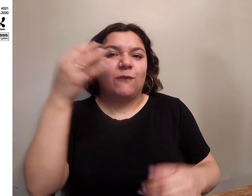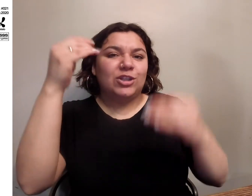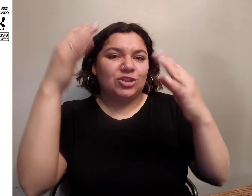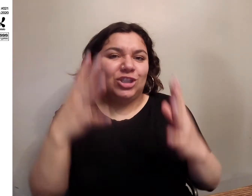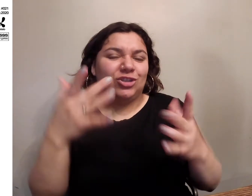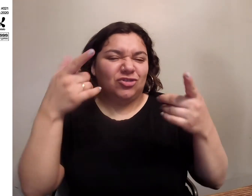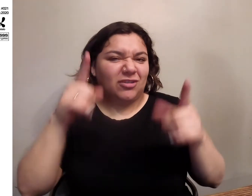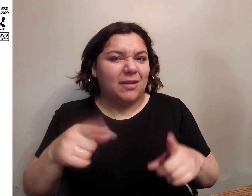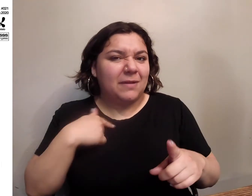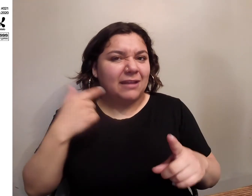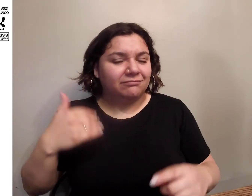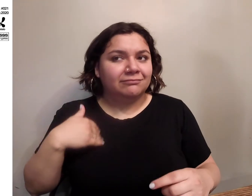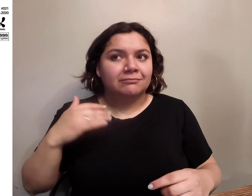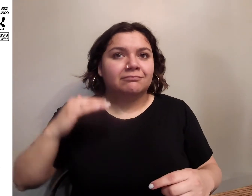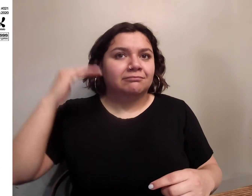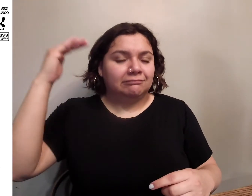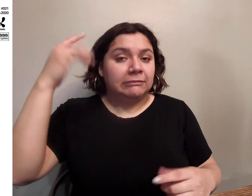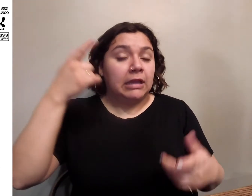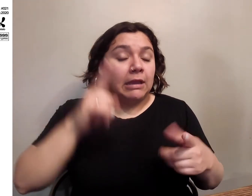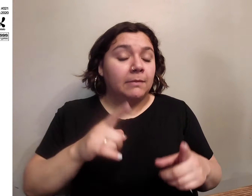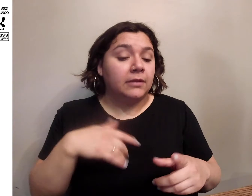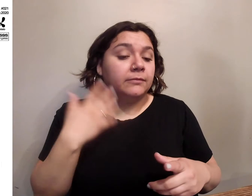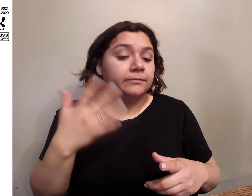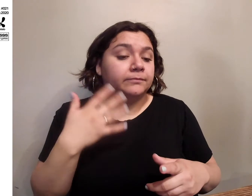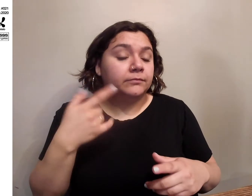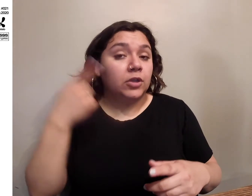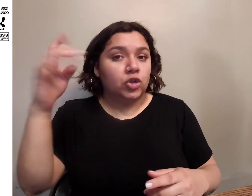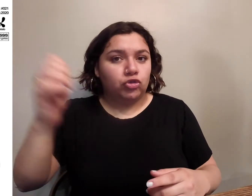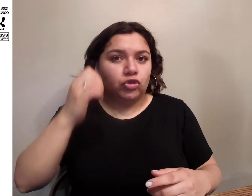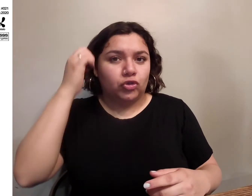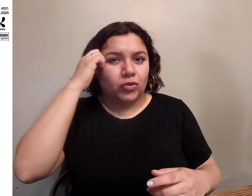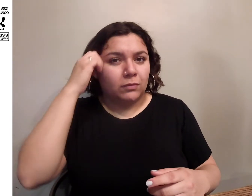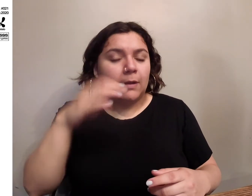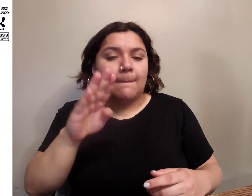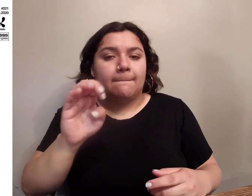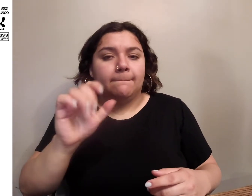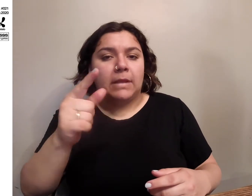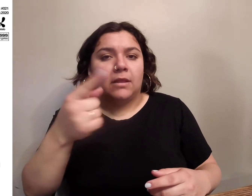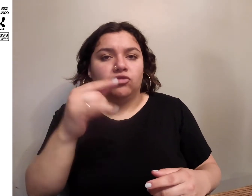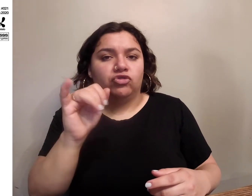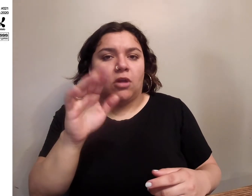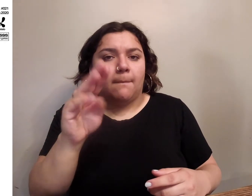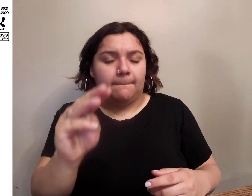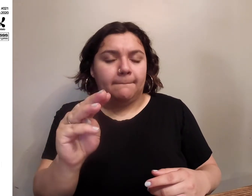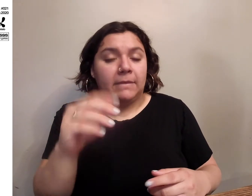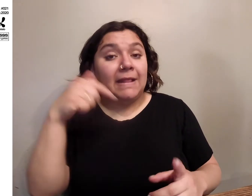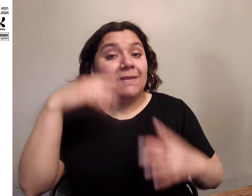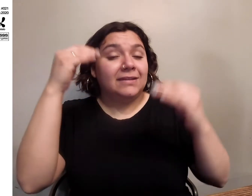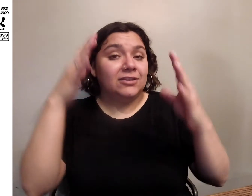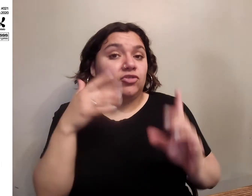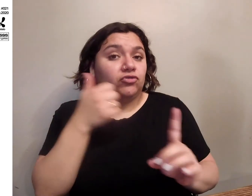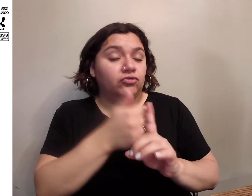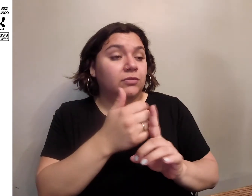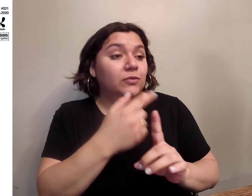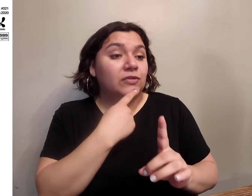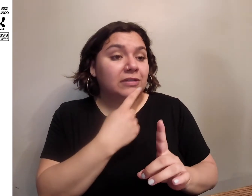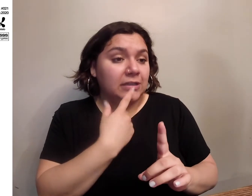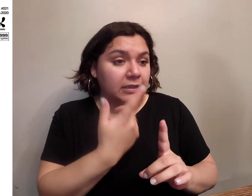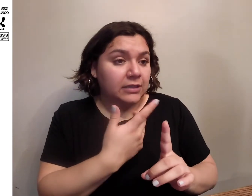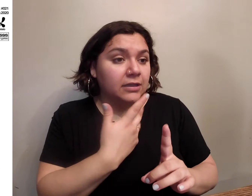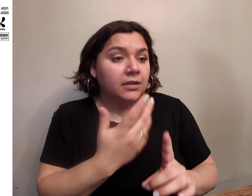had when I was growing up, insofar that I did in Europe, in Belgium. This teacher who would say, "Ça